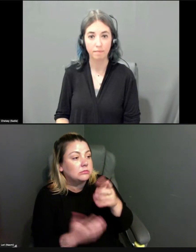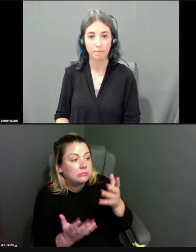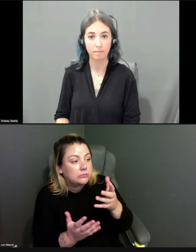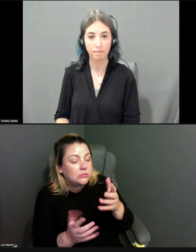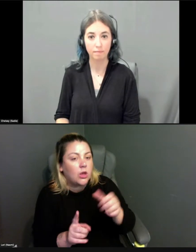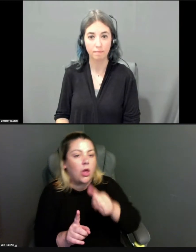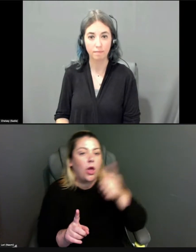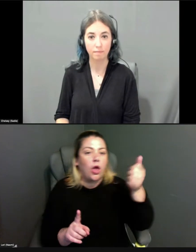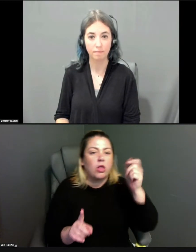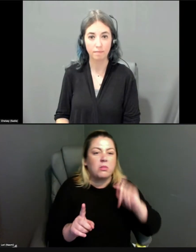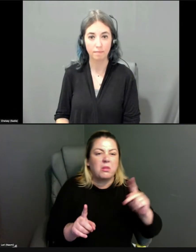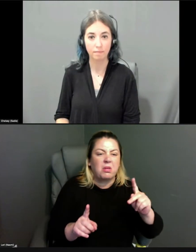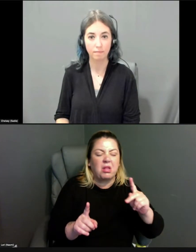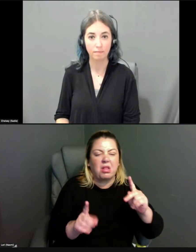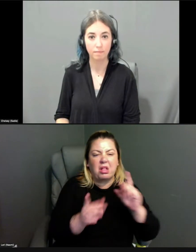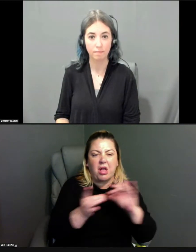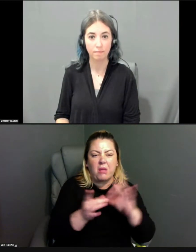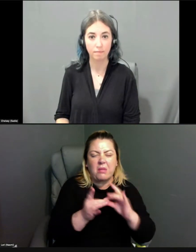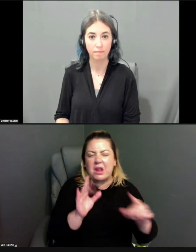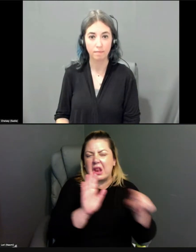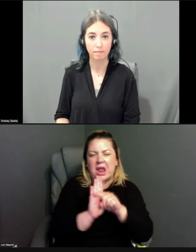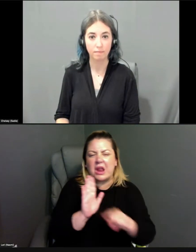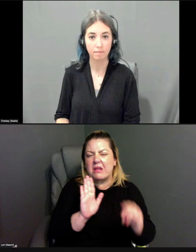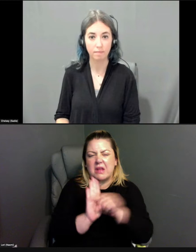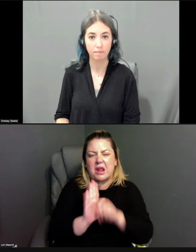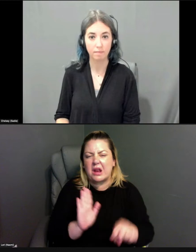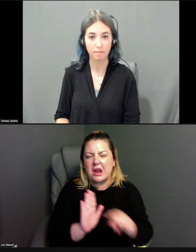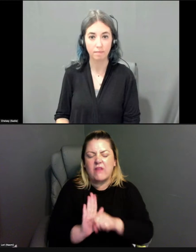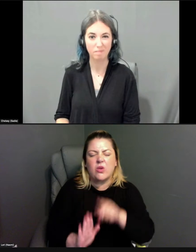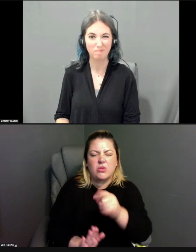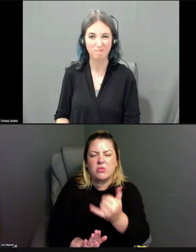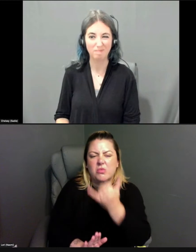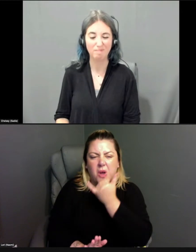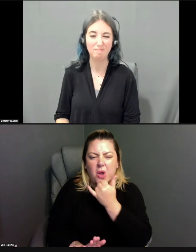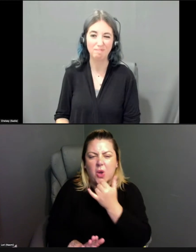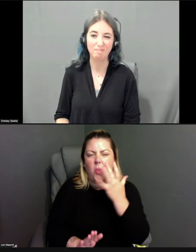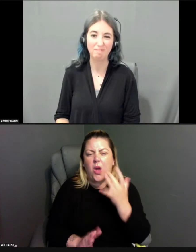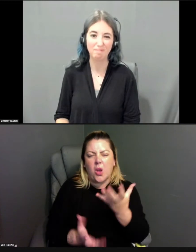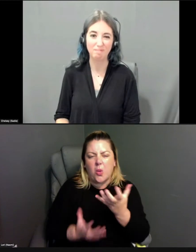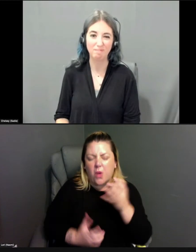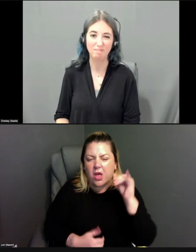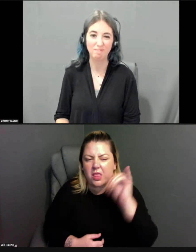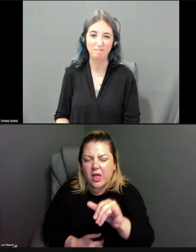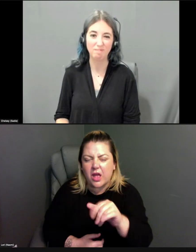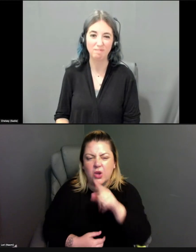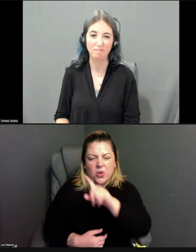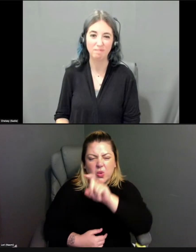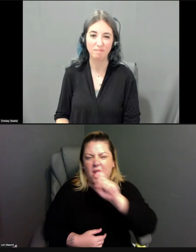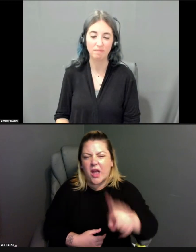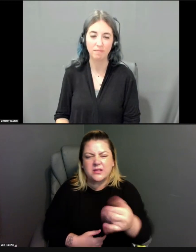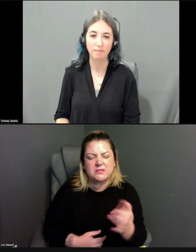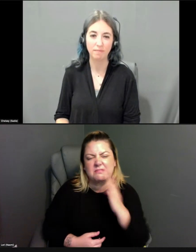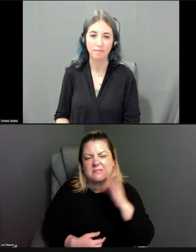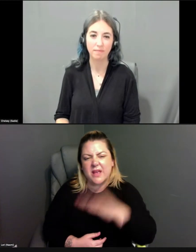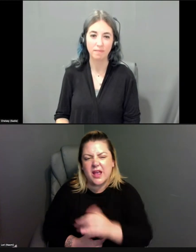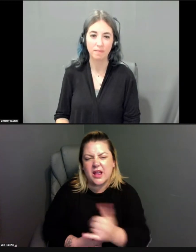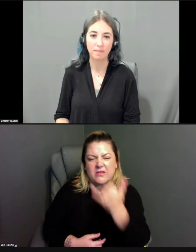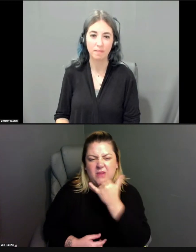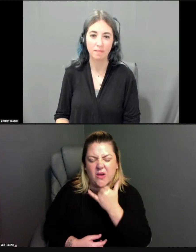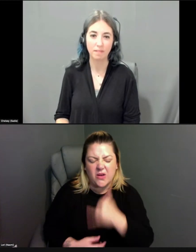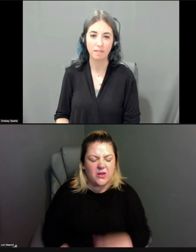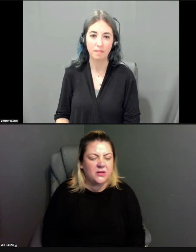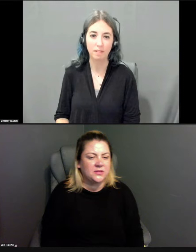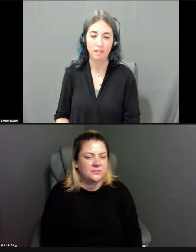wrong it was for them to want what they wanted and then be asking the questions they were asking. The internet is so